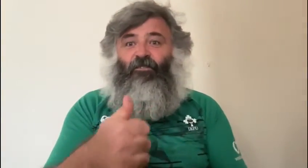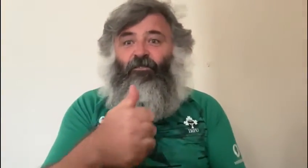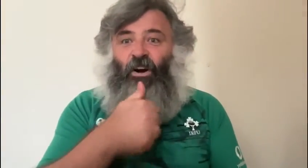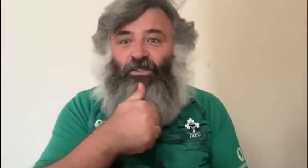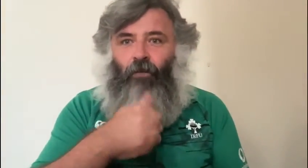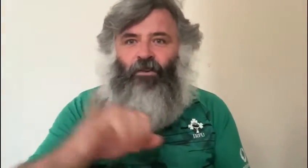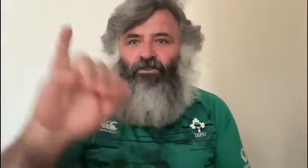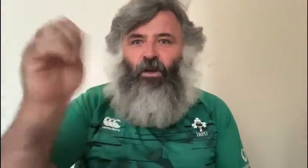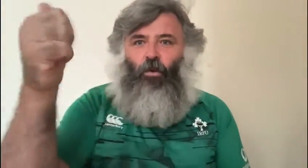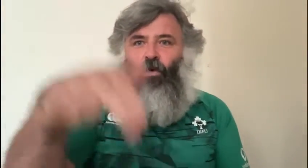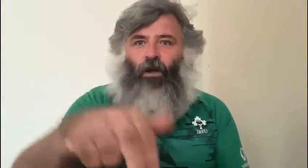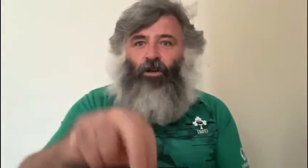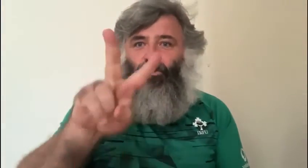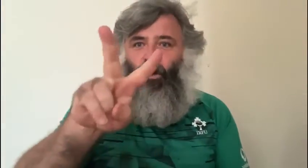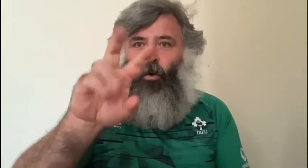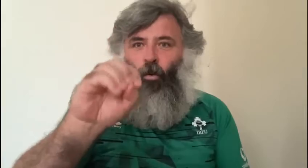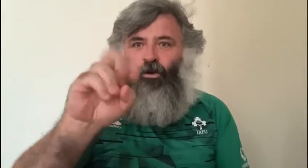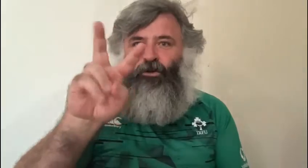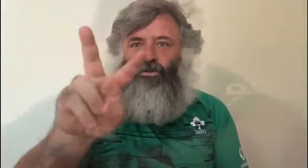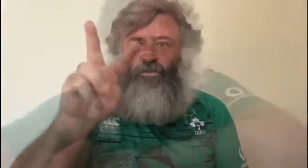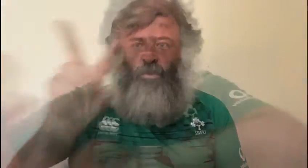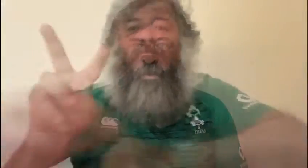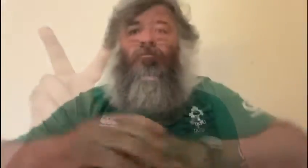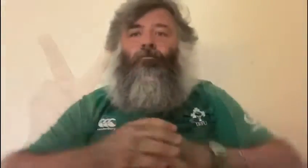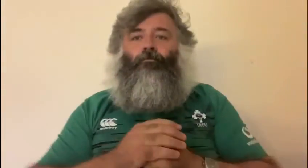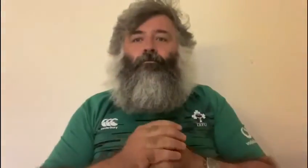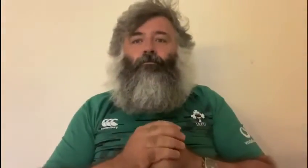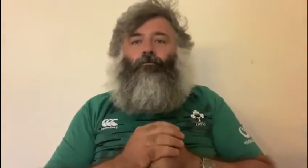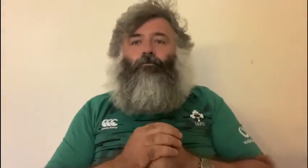Can't wait for the 1st of January.